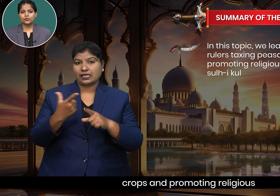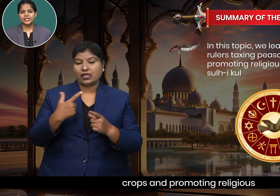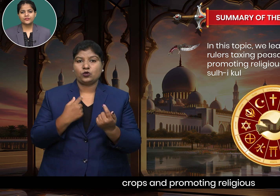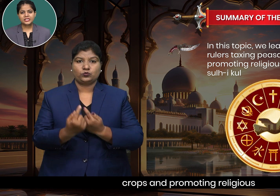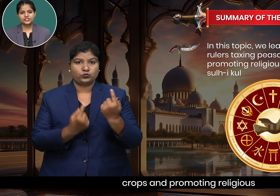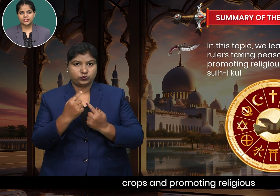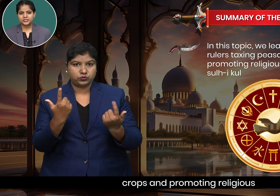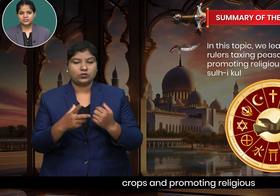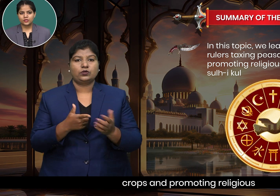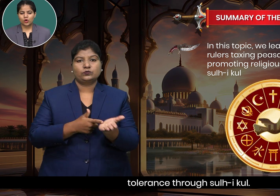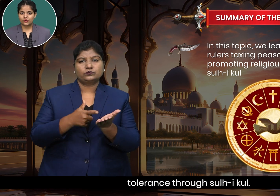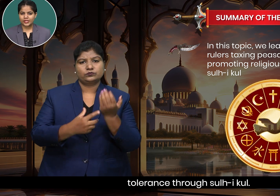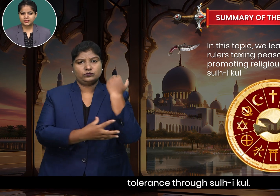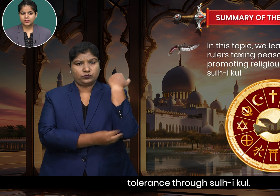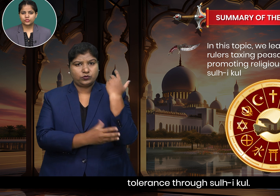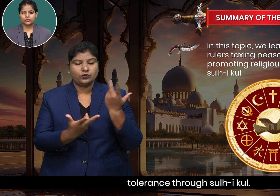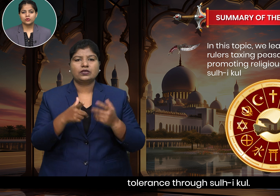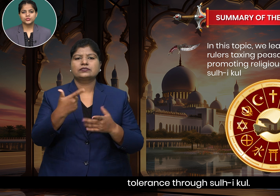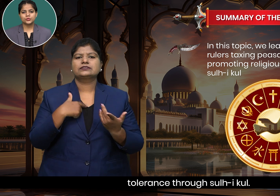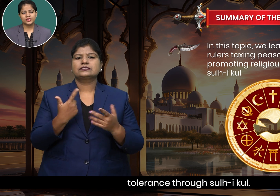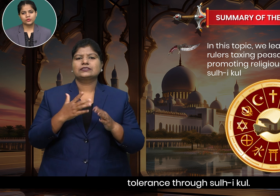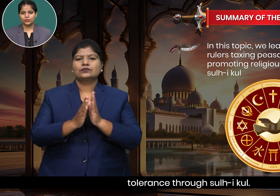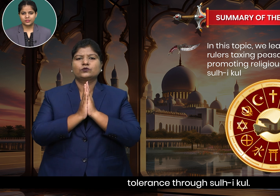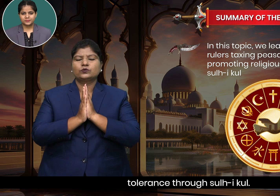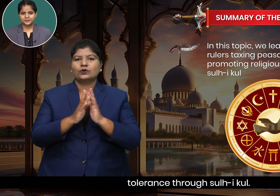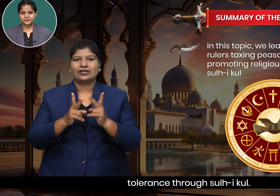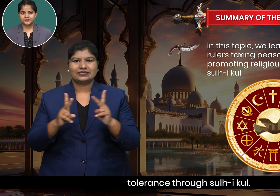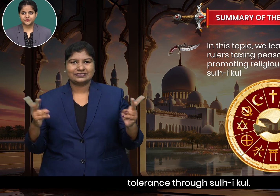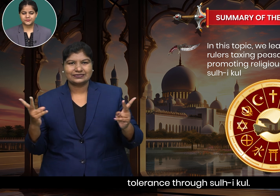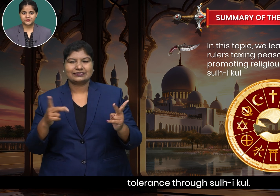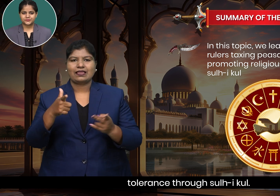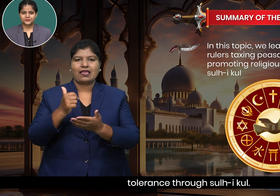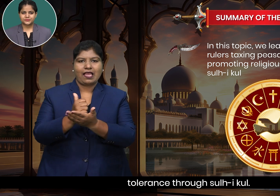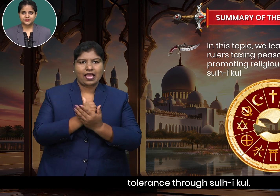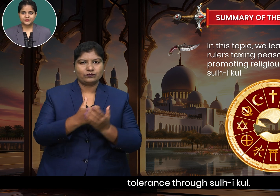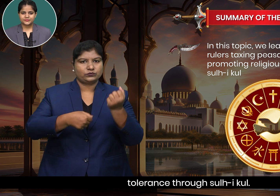and promoting religious tolerance through Sulhi-Kul.